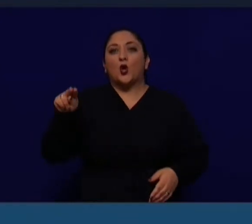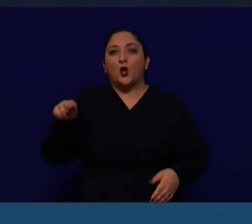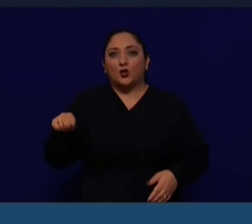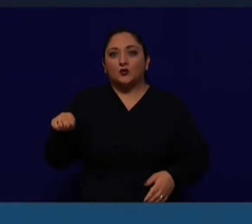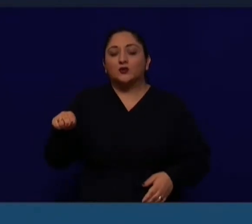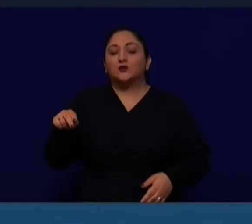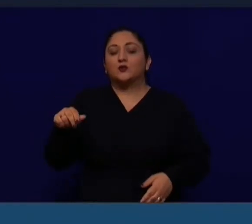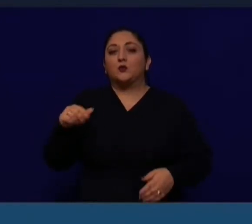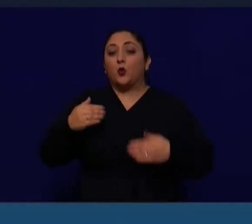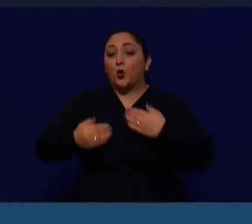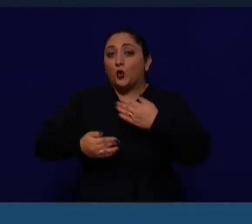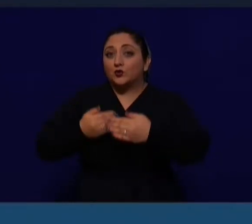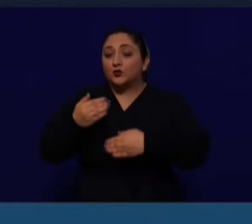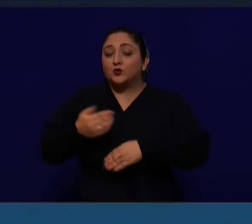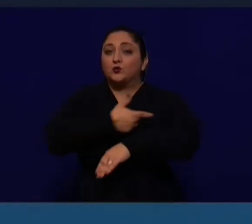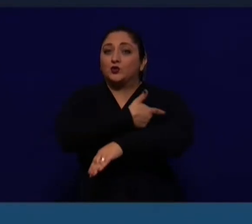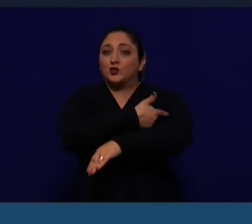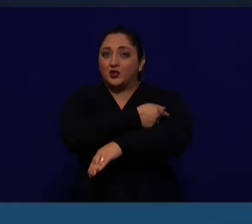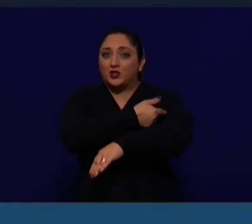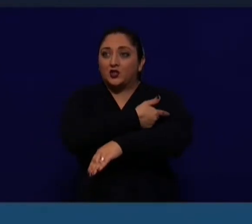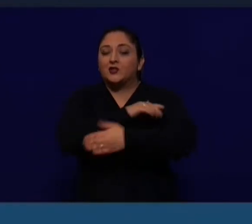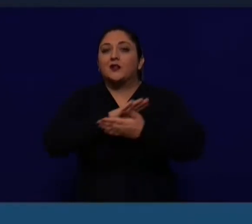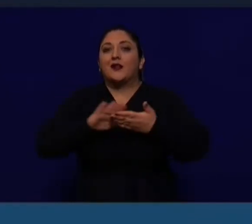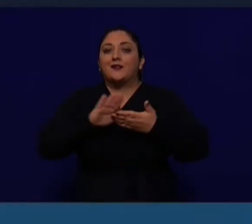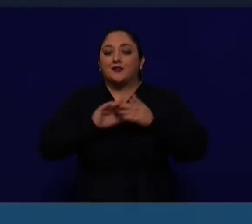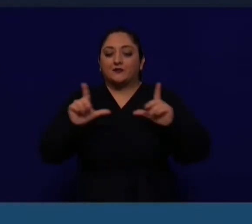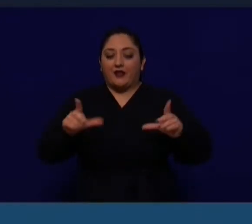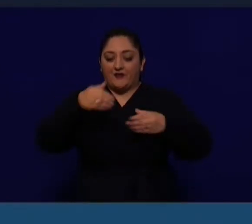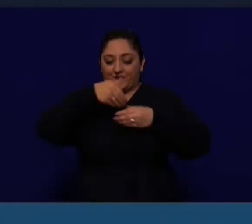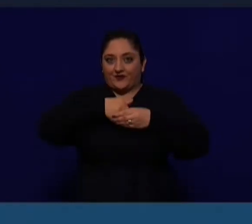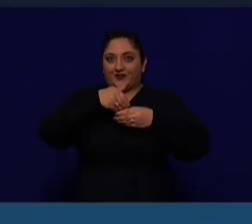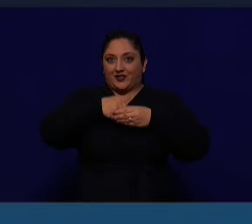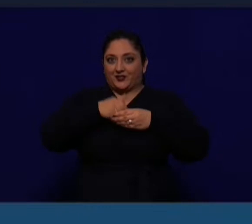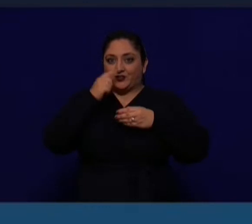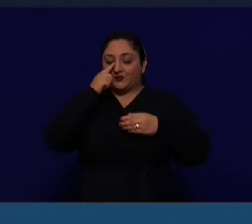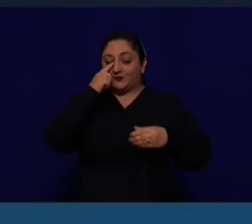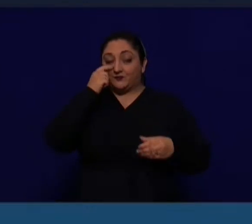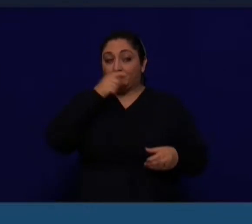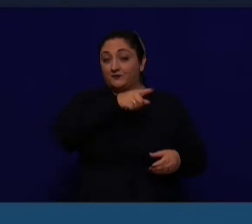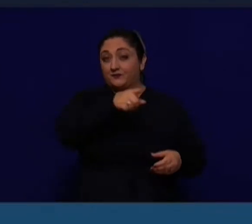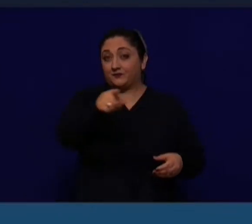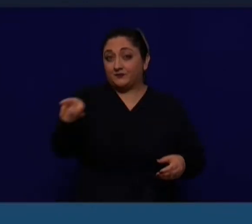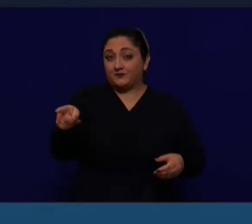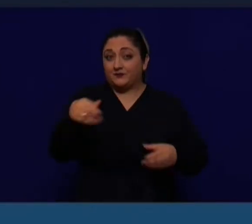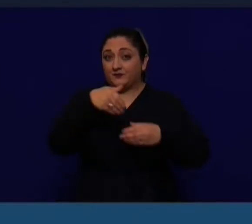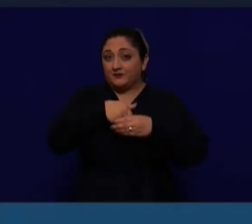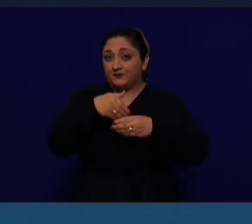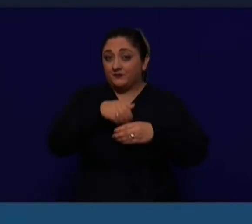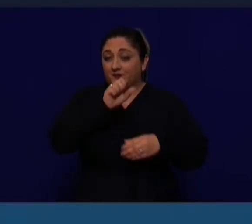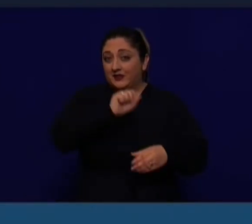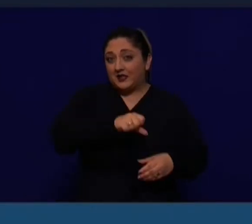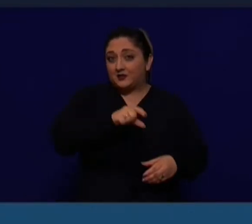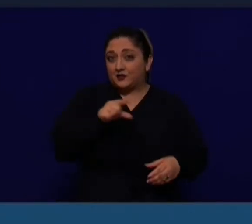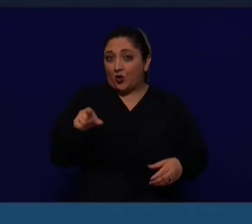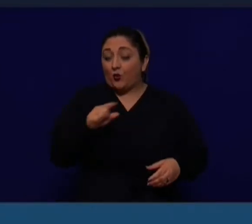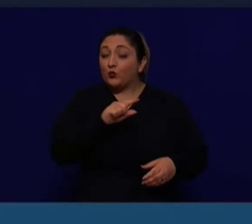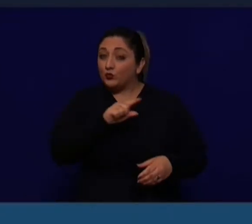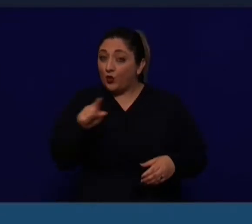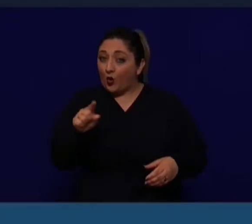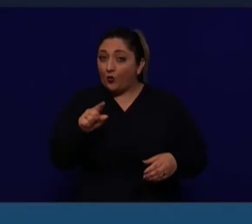to 84 years of age. We have sent the final invitation letter, so anyone who hasn't received the letter and is aged over